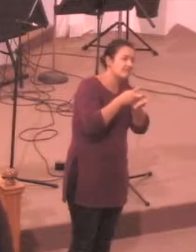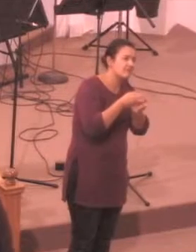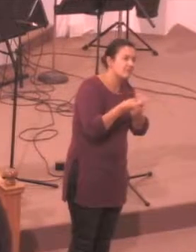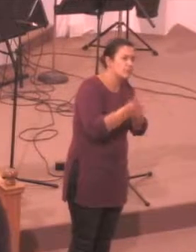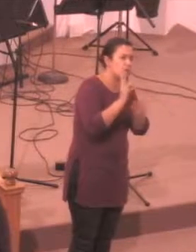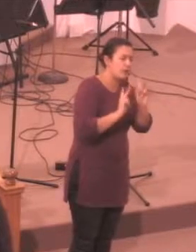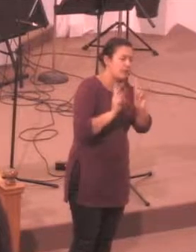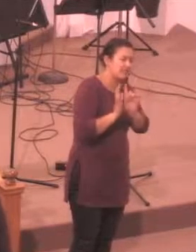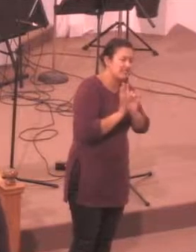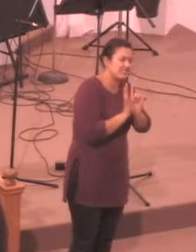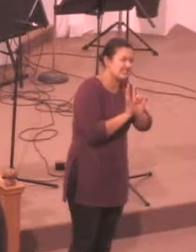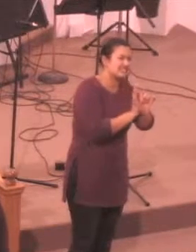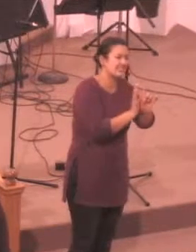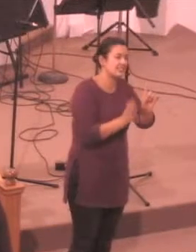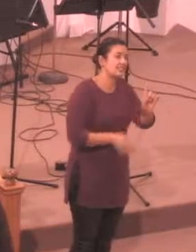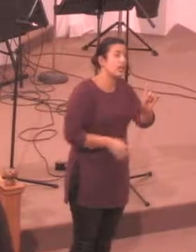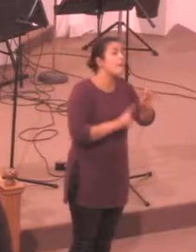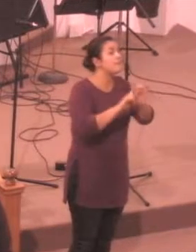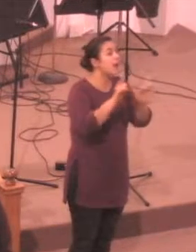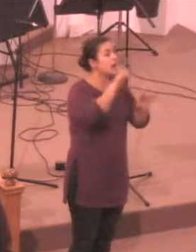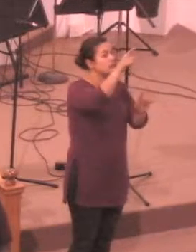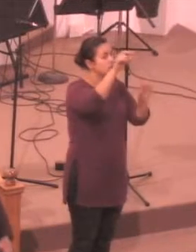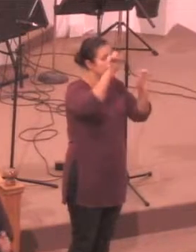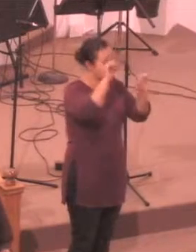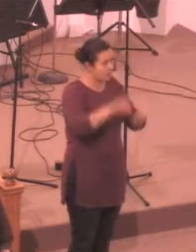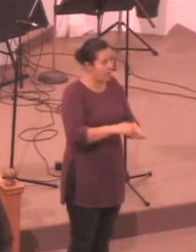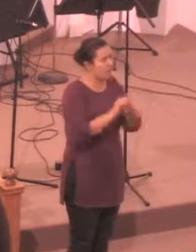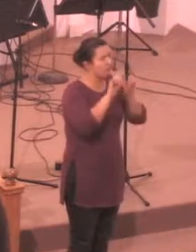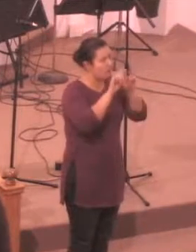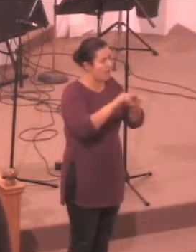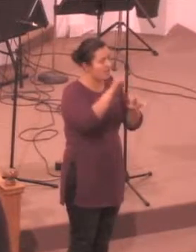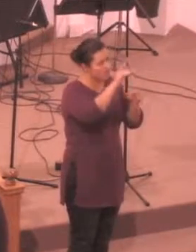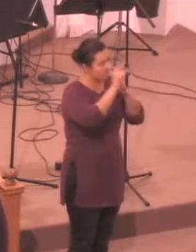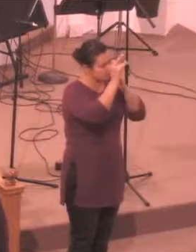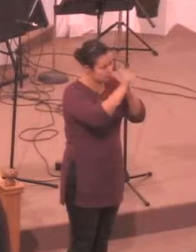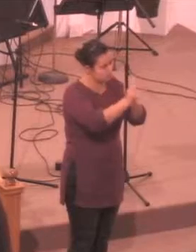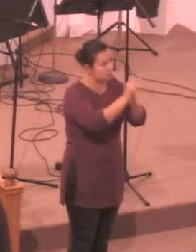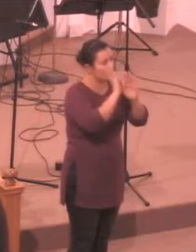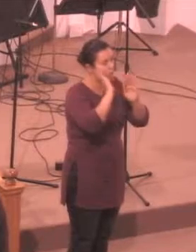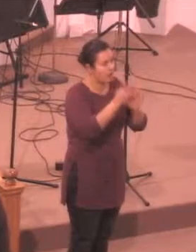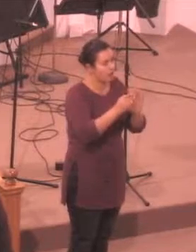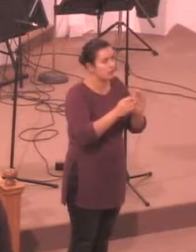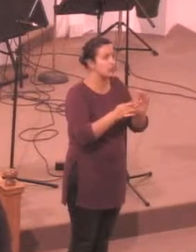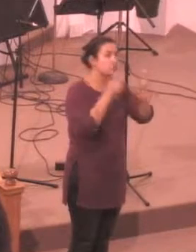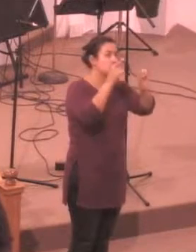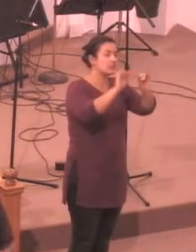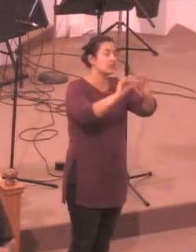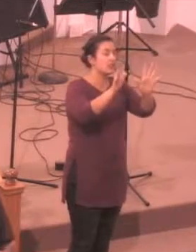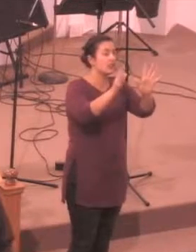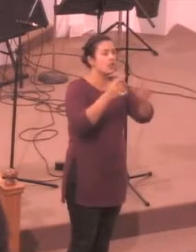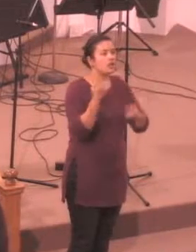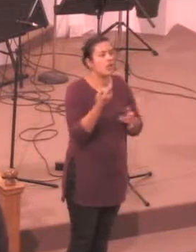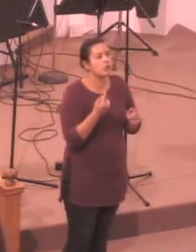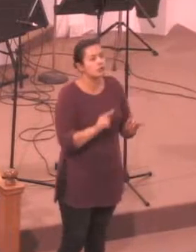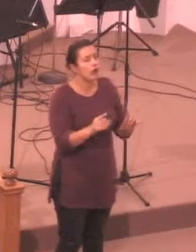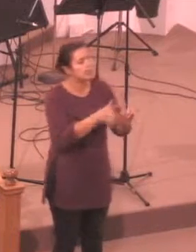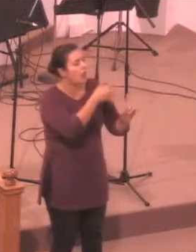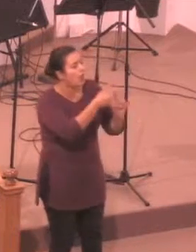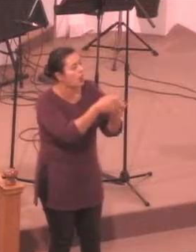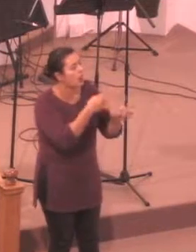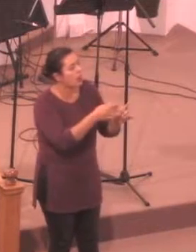my companions are few. My guide is reliable, my mission is clear. I cannot be